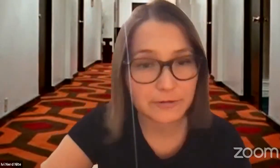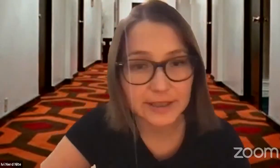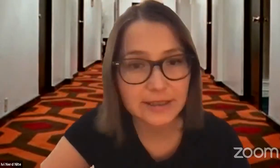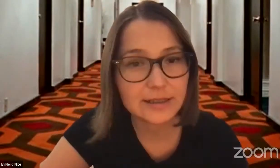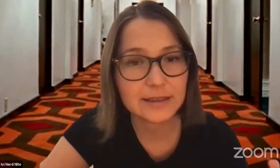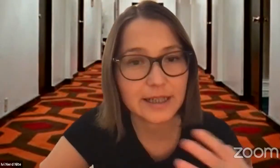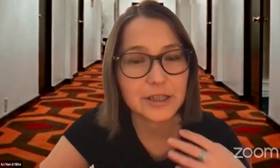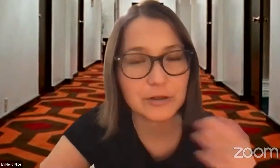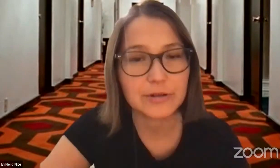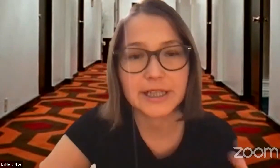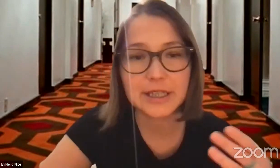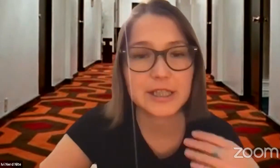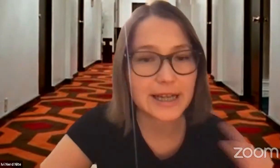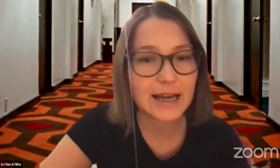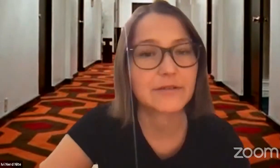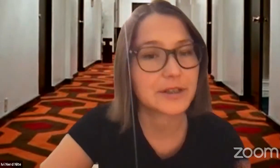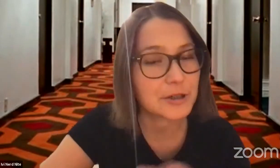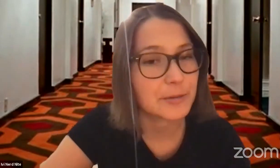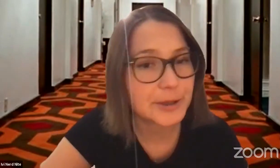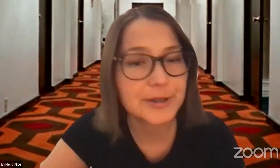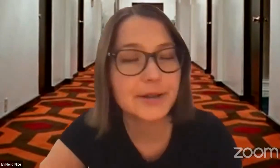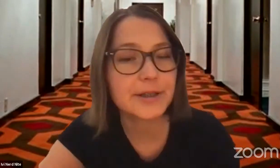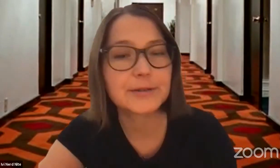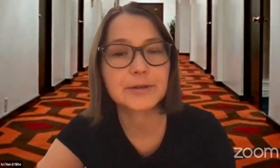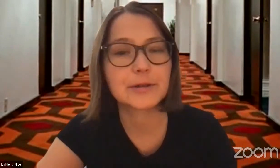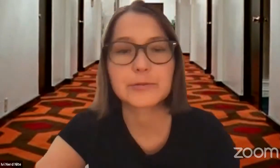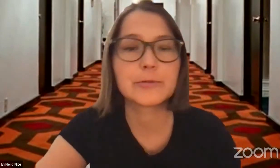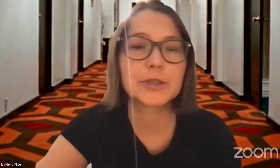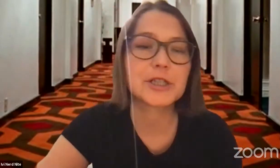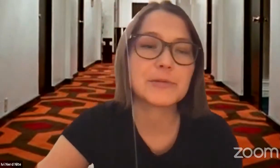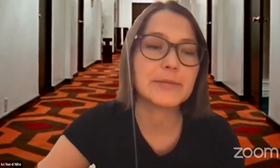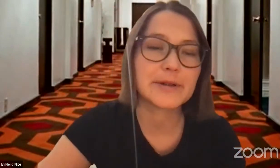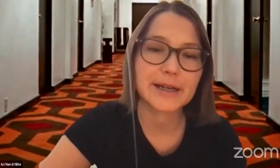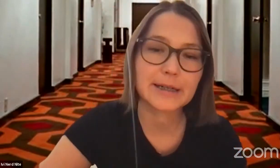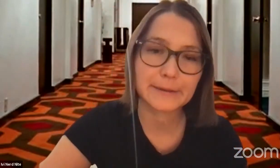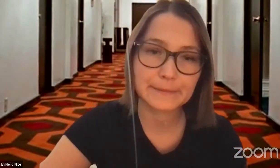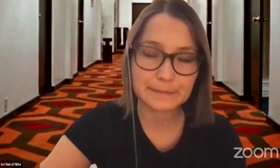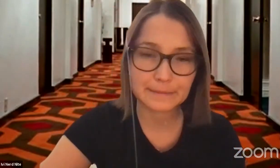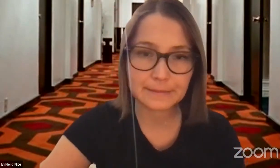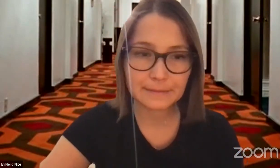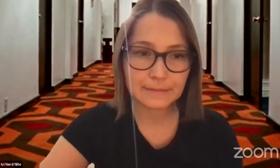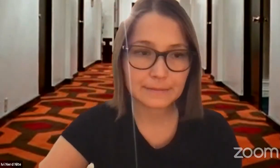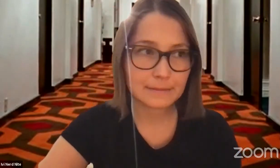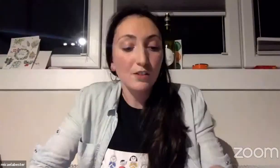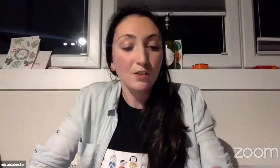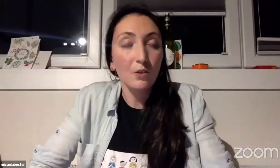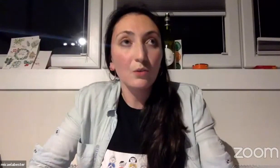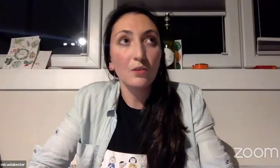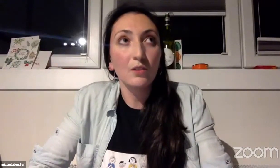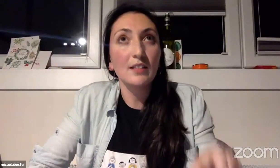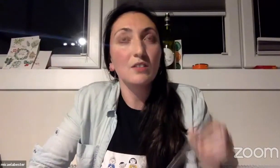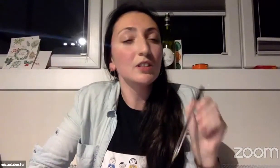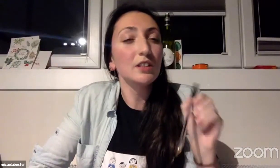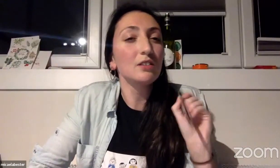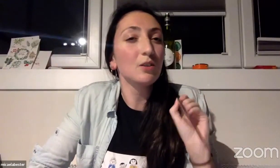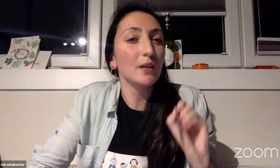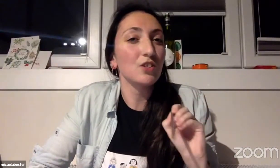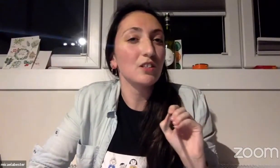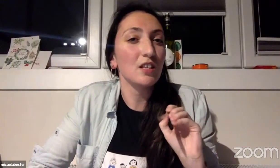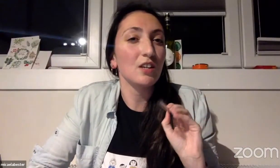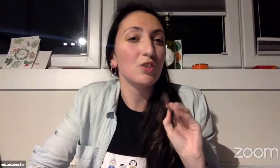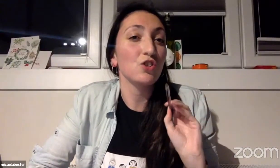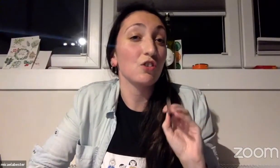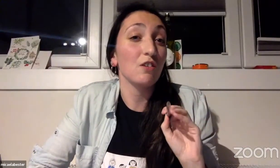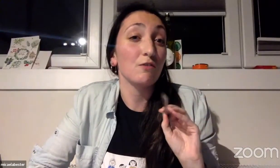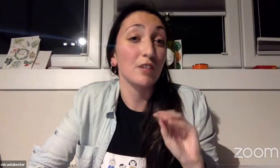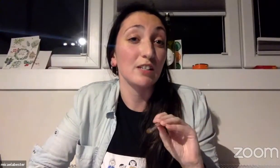public office, they don't need to have an interpreter there, or what did you mean by that? Yeah, so that's a really good question